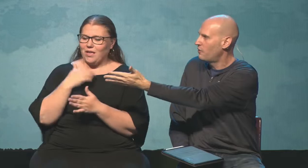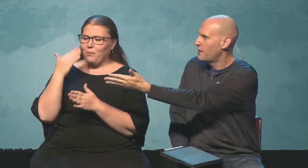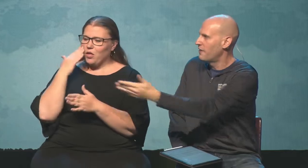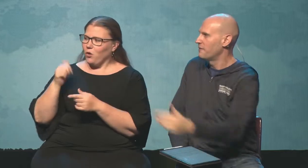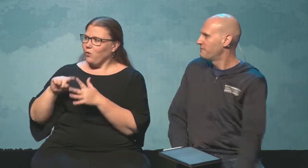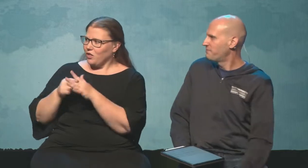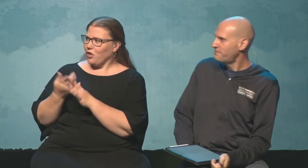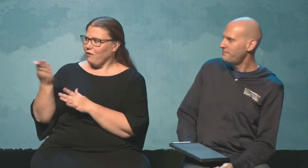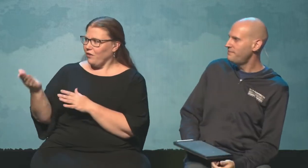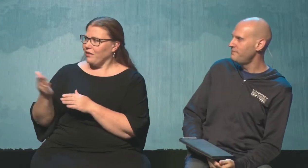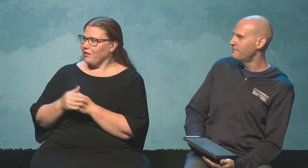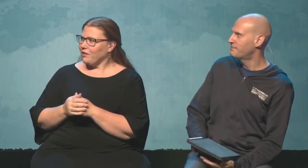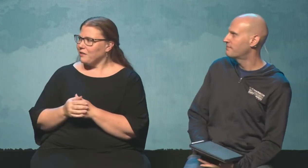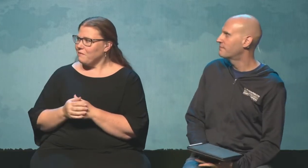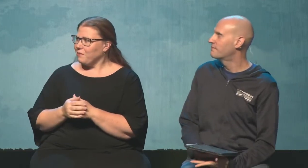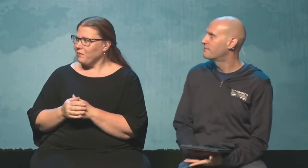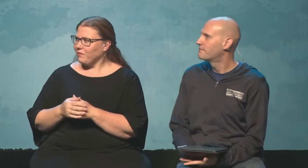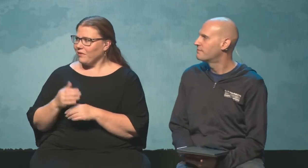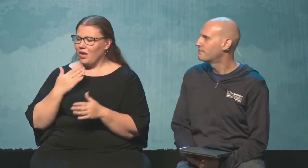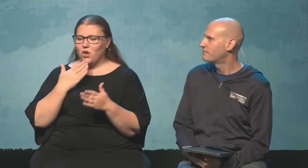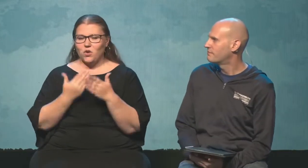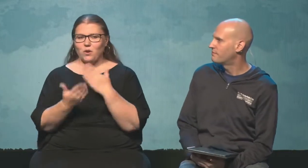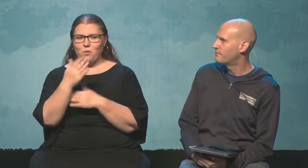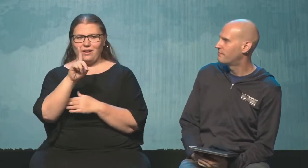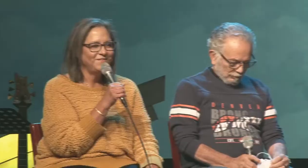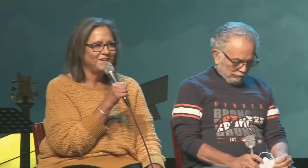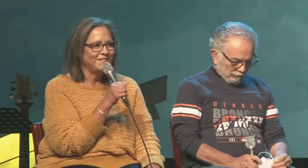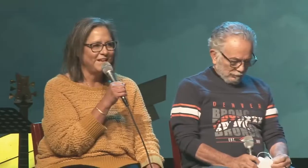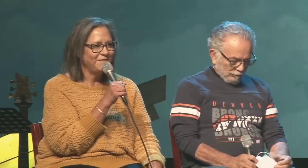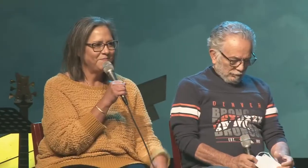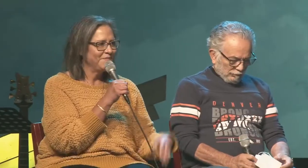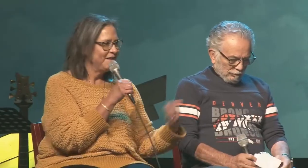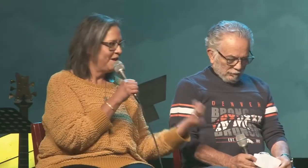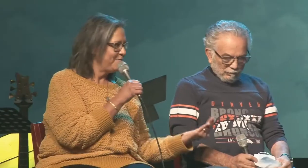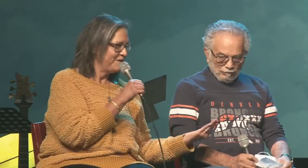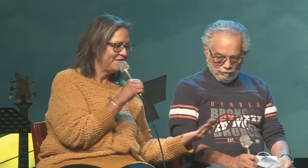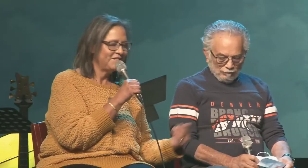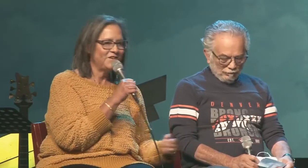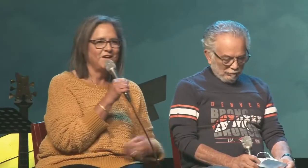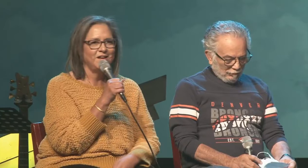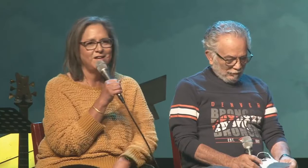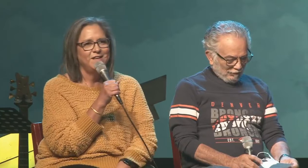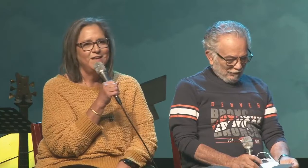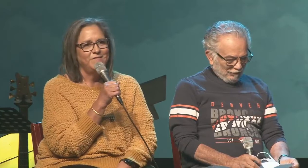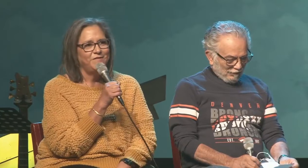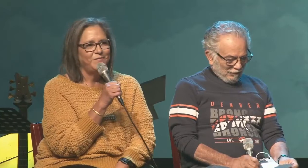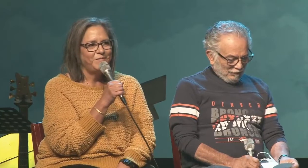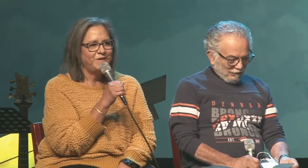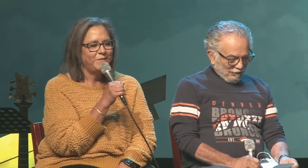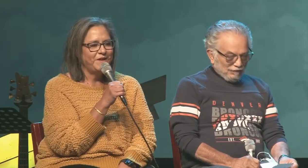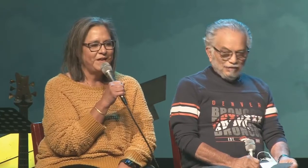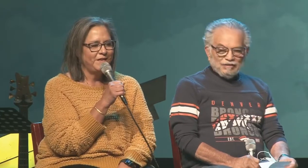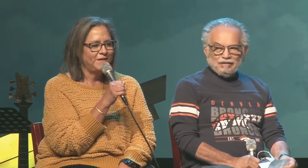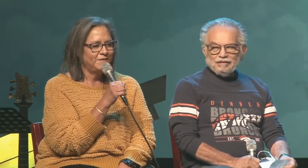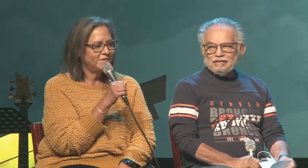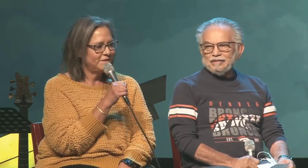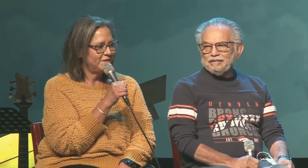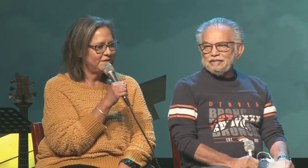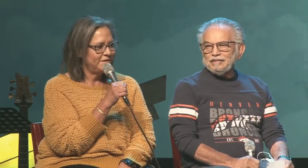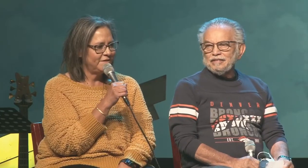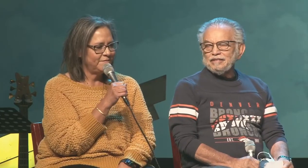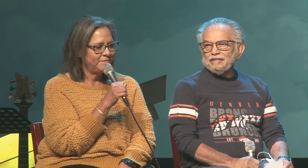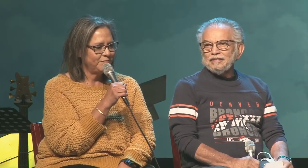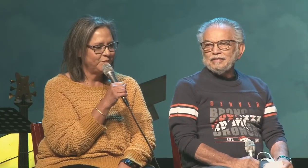start over here. Good morning. My name is Dawn Gavaldon Infante. I'm married to John. We've been married about 8